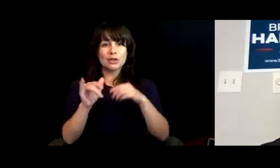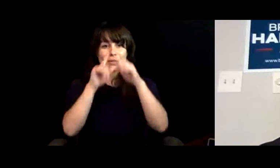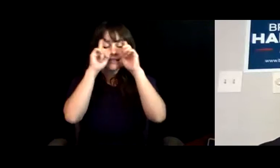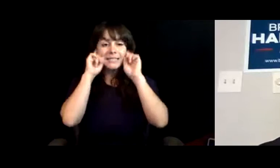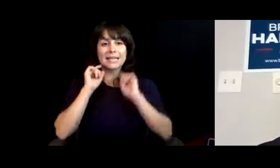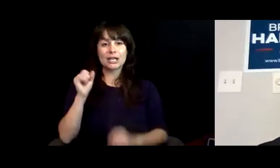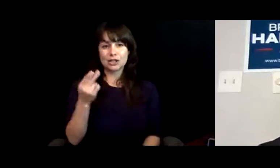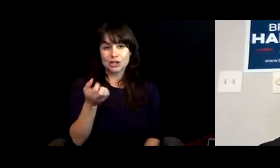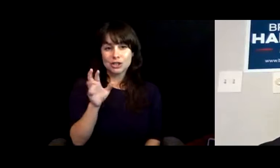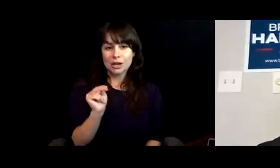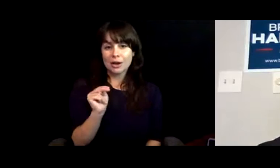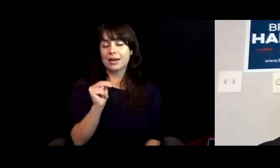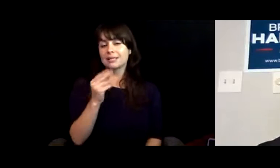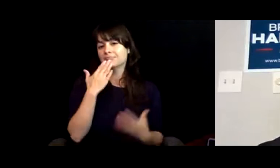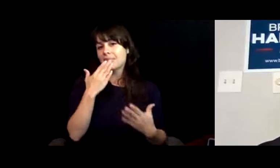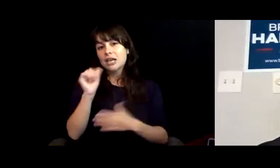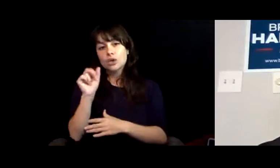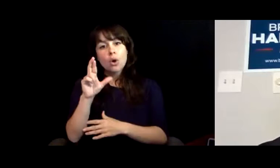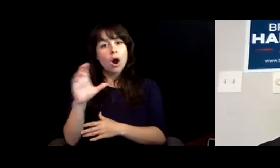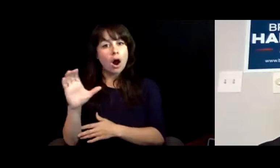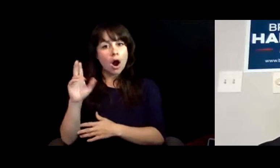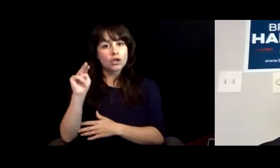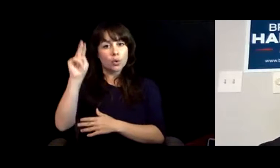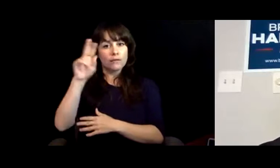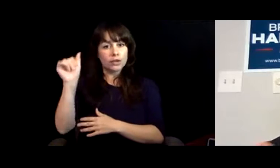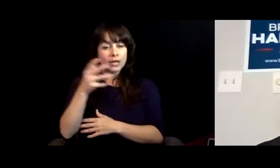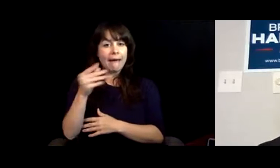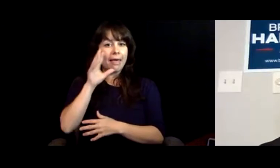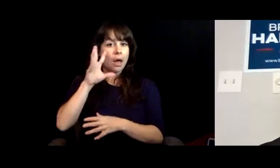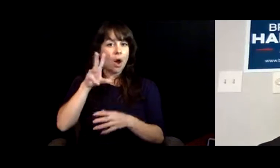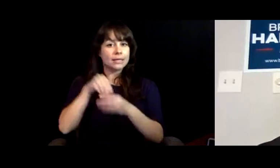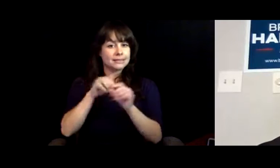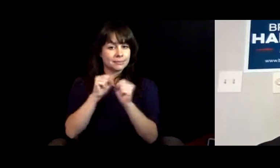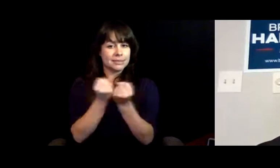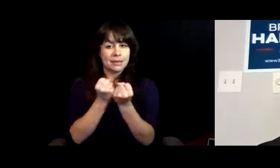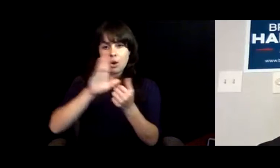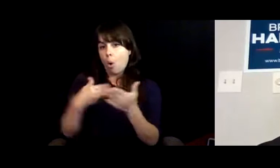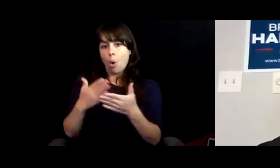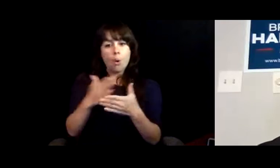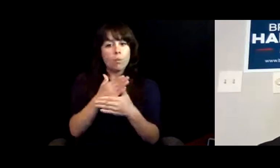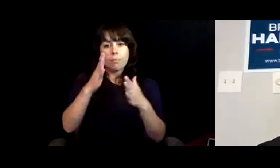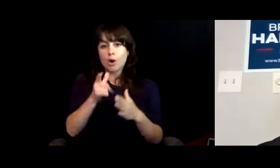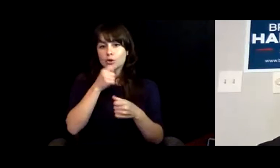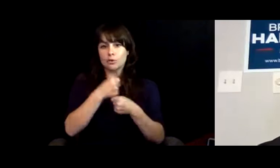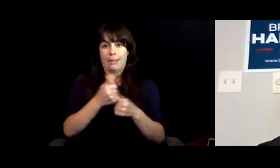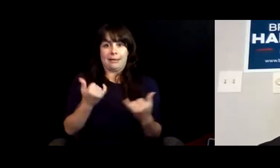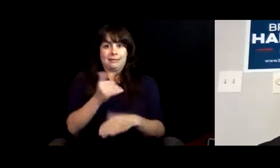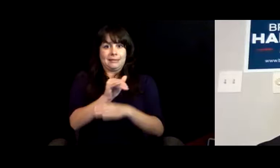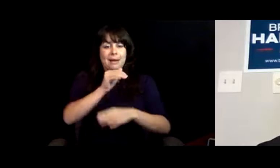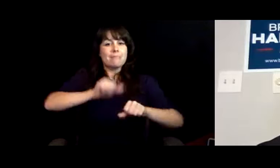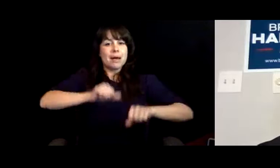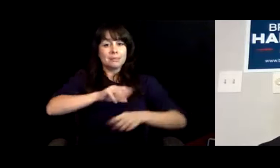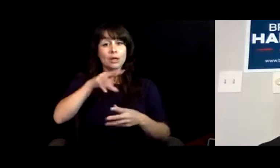thank the ARC of Northern Virginia, as well as the Autism Society, and all of the partners that made tonight possible, to include the interpreters